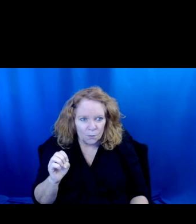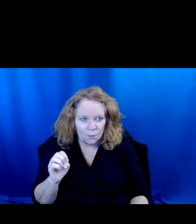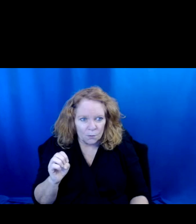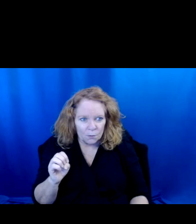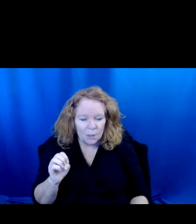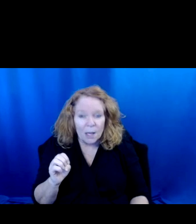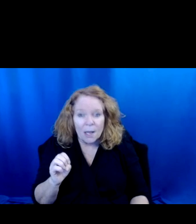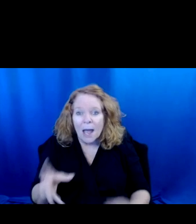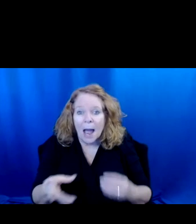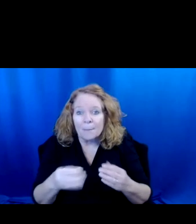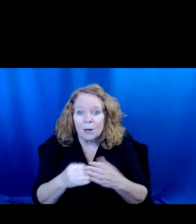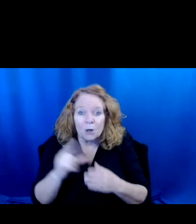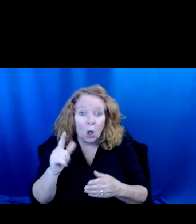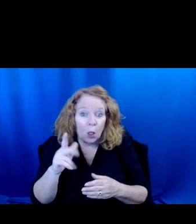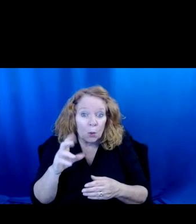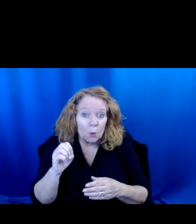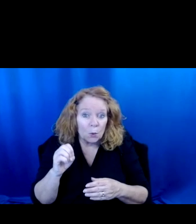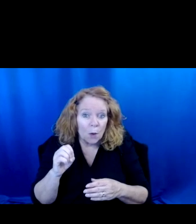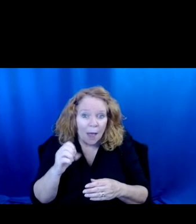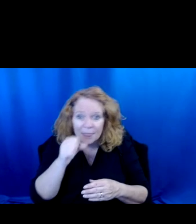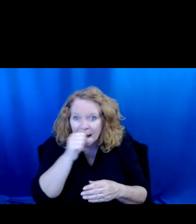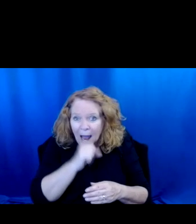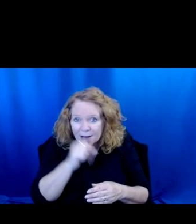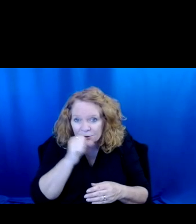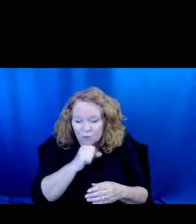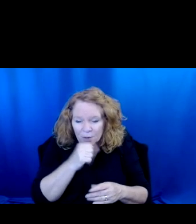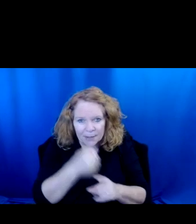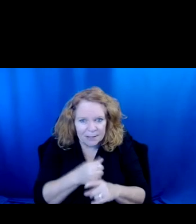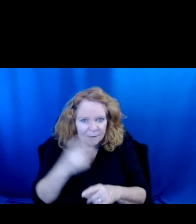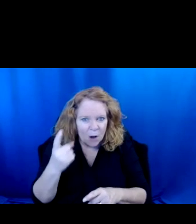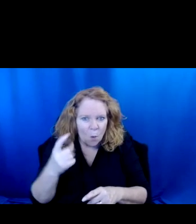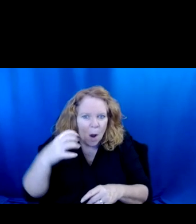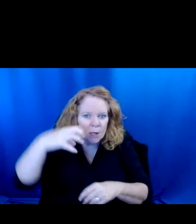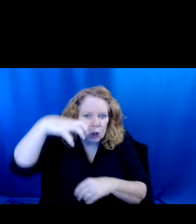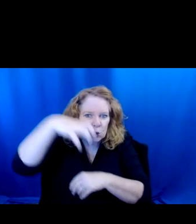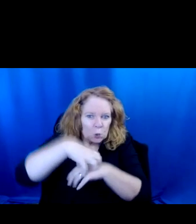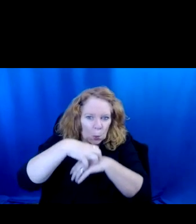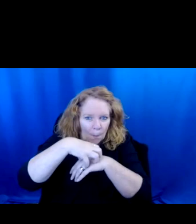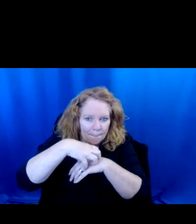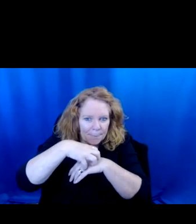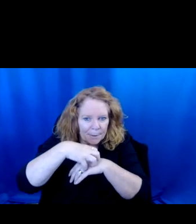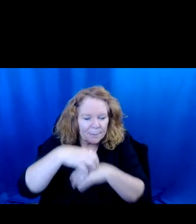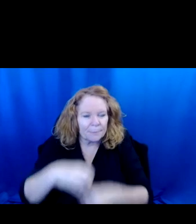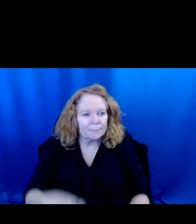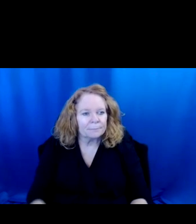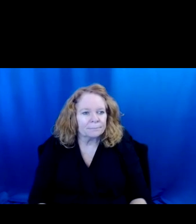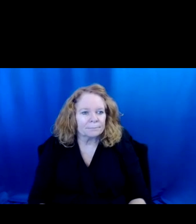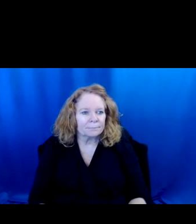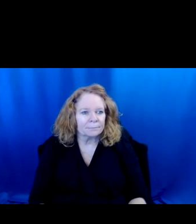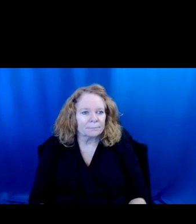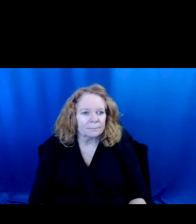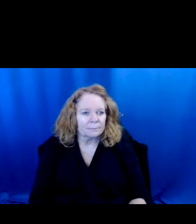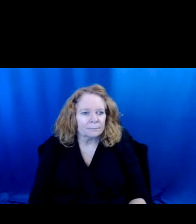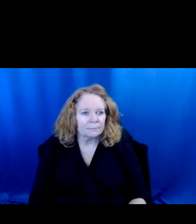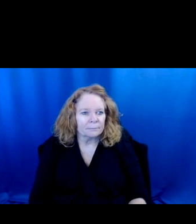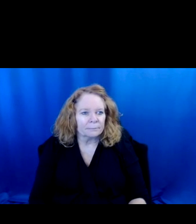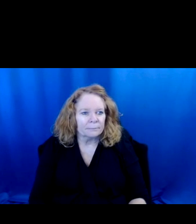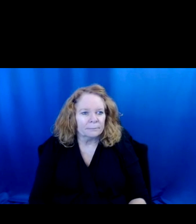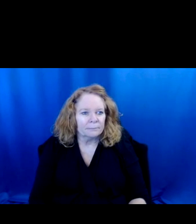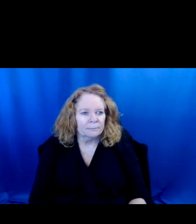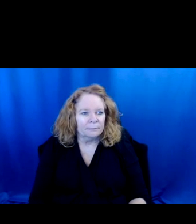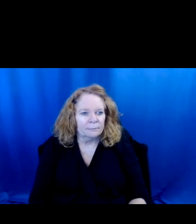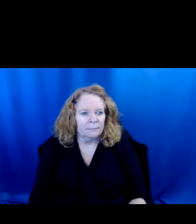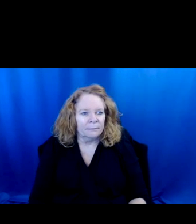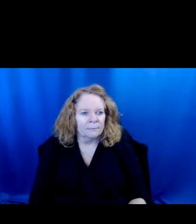some glue along the bottom edge. I've made a scoop shape, a round ball shape for this ice cream. And I'm going to put the